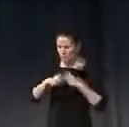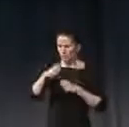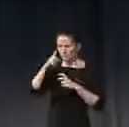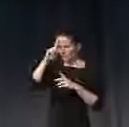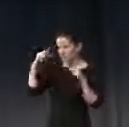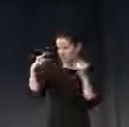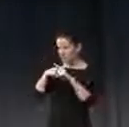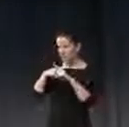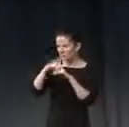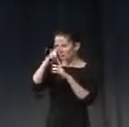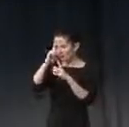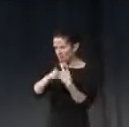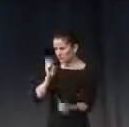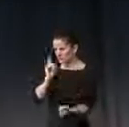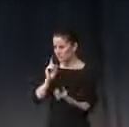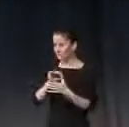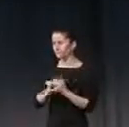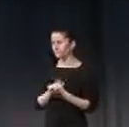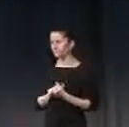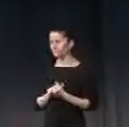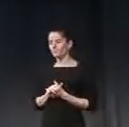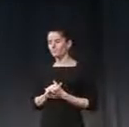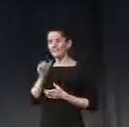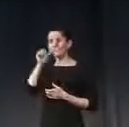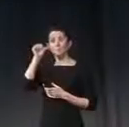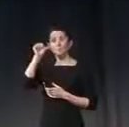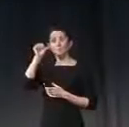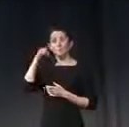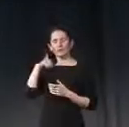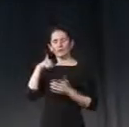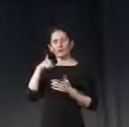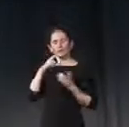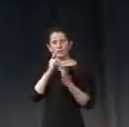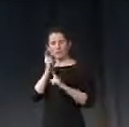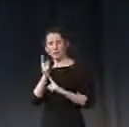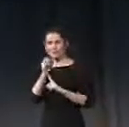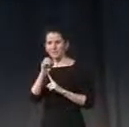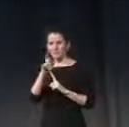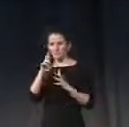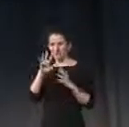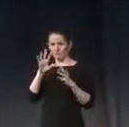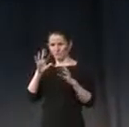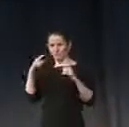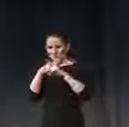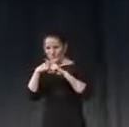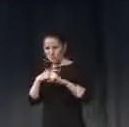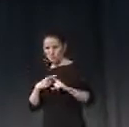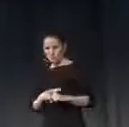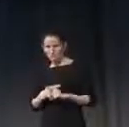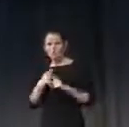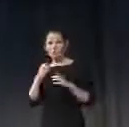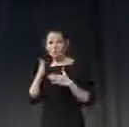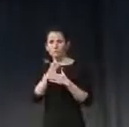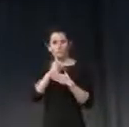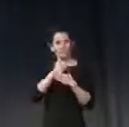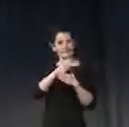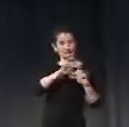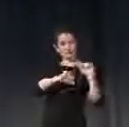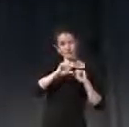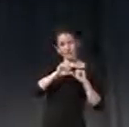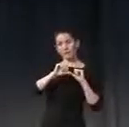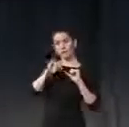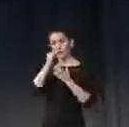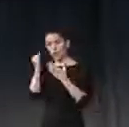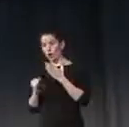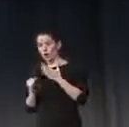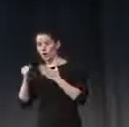conscious. Yesterday, we experienced moments of friction between the sciences and art and philosophy. Here, I want to think